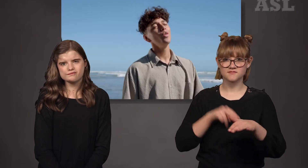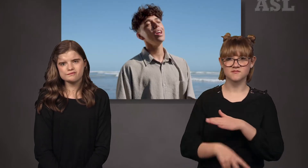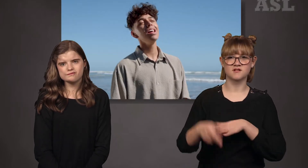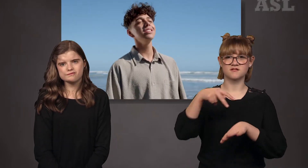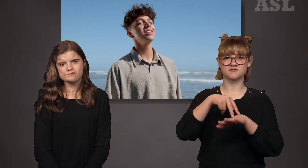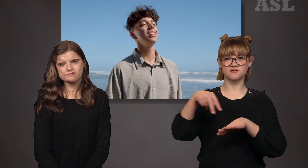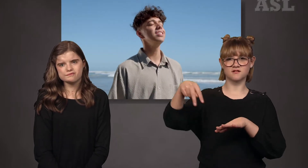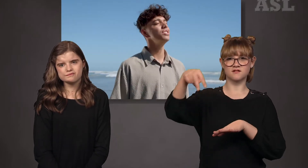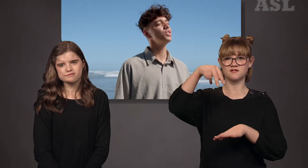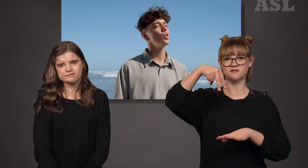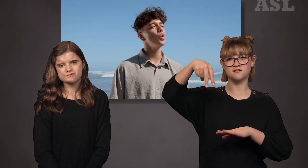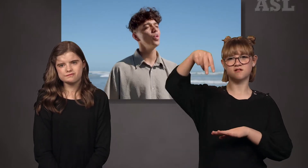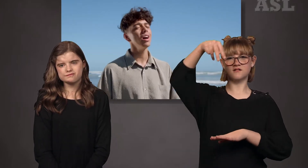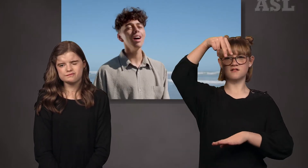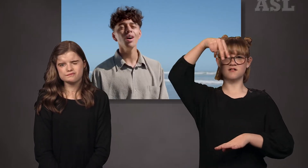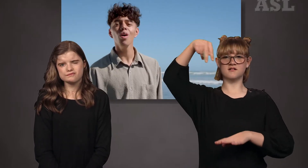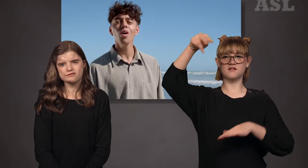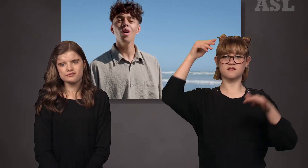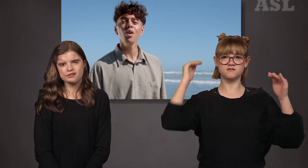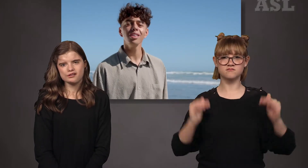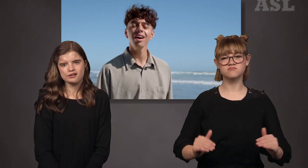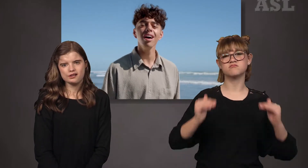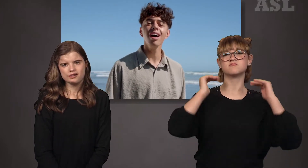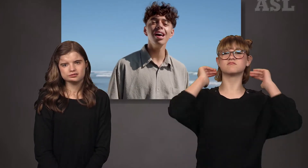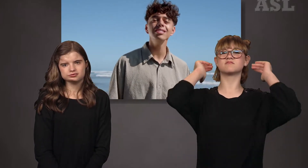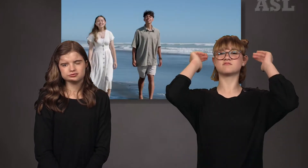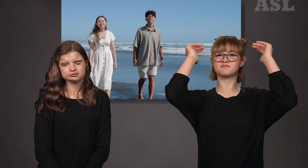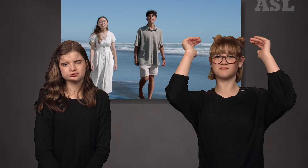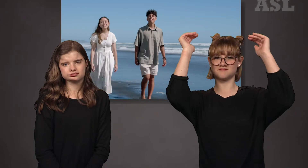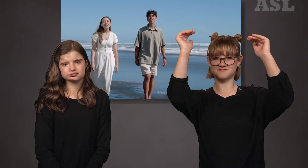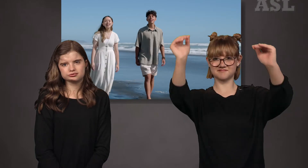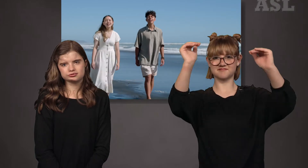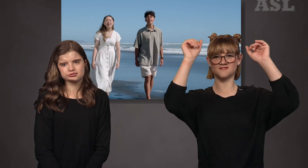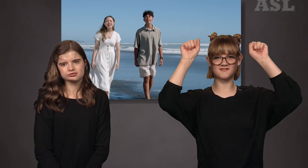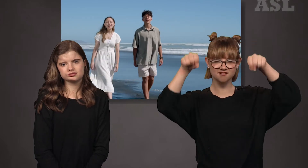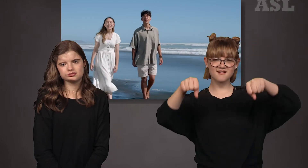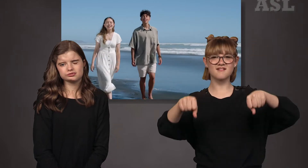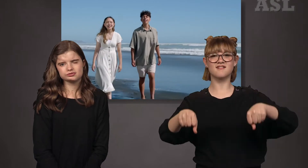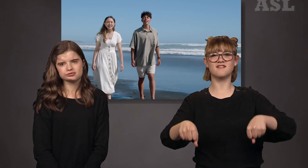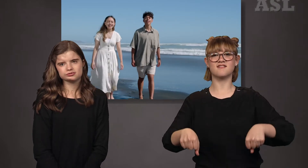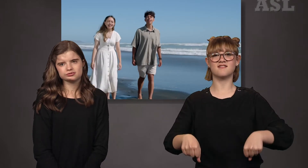Prison to a holy state